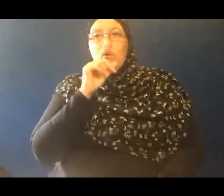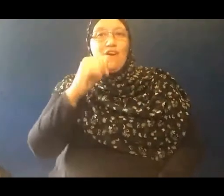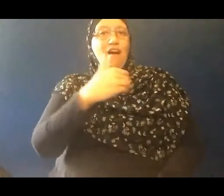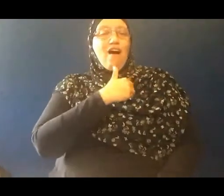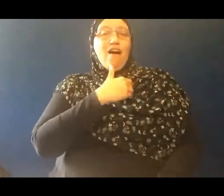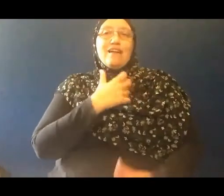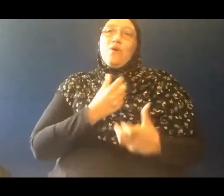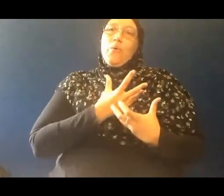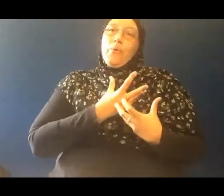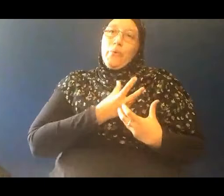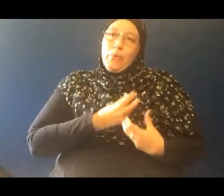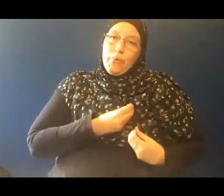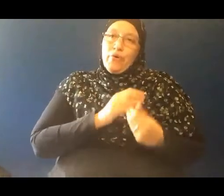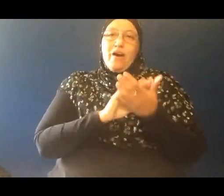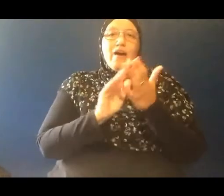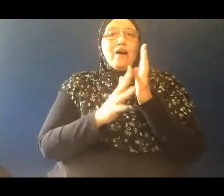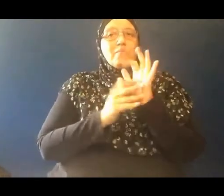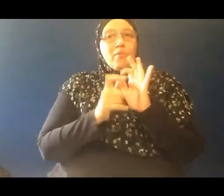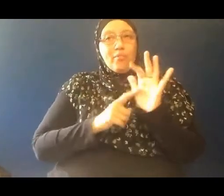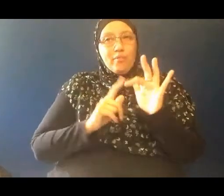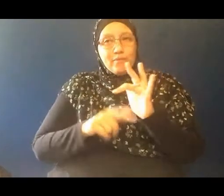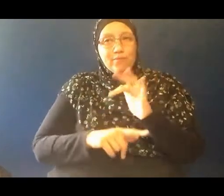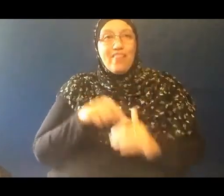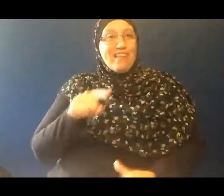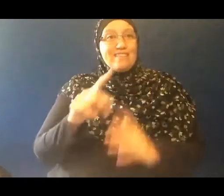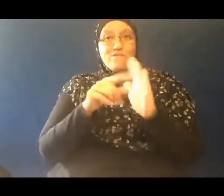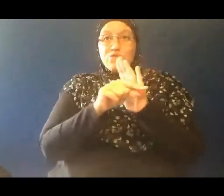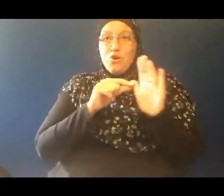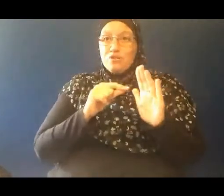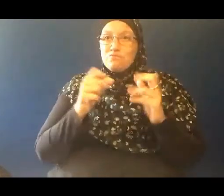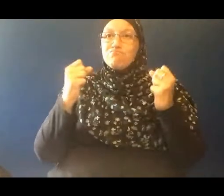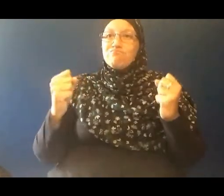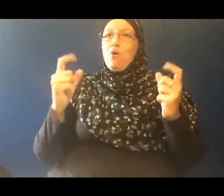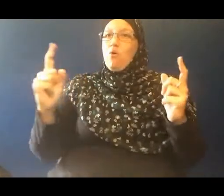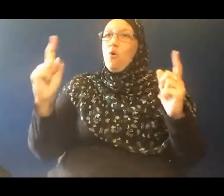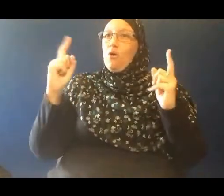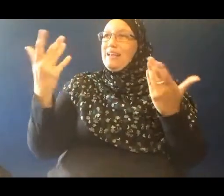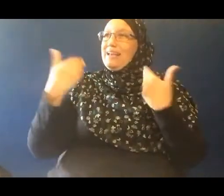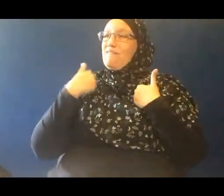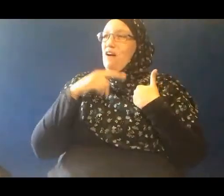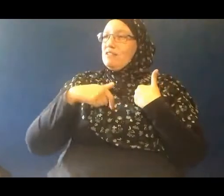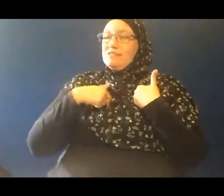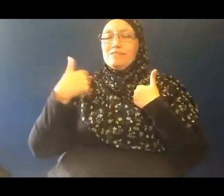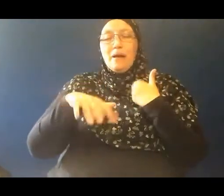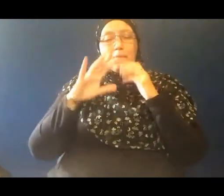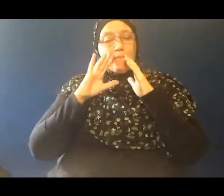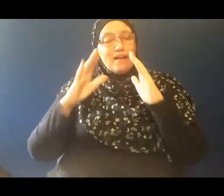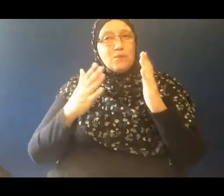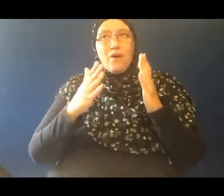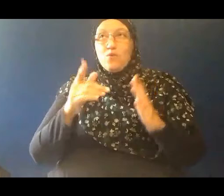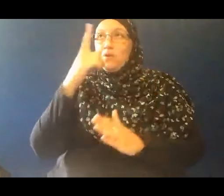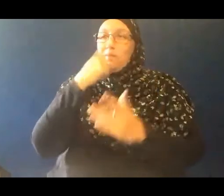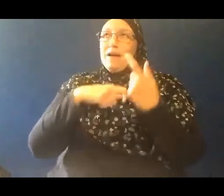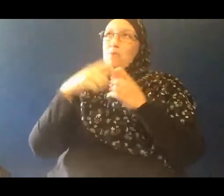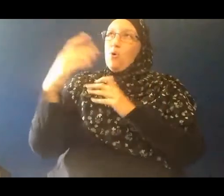humbled. So in this verse, the Almighty God is introducing two essential means of nearness to God.